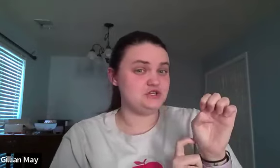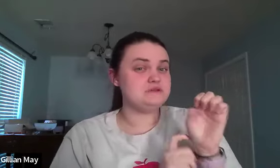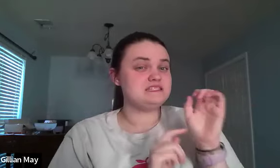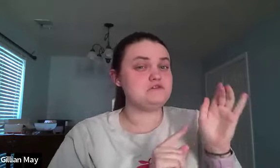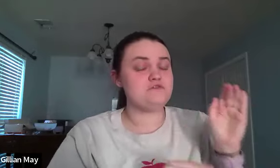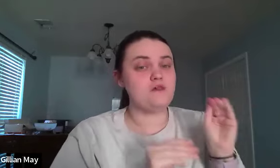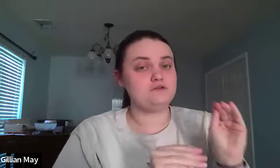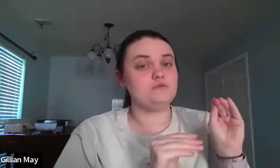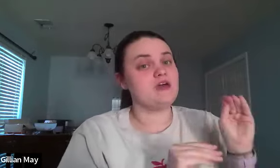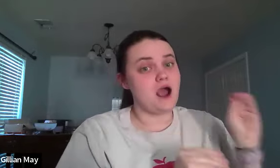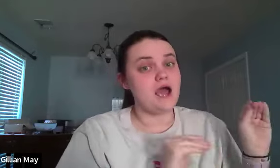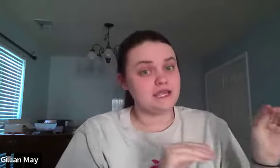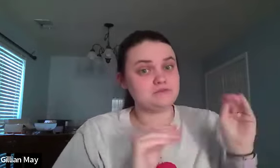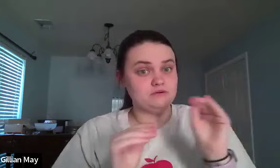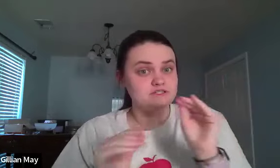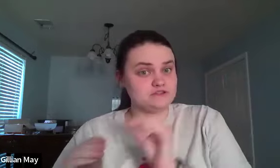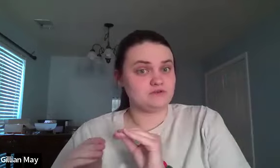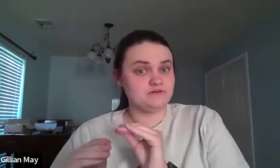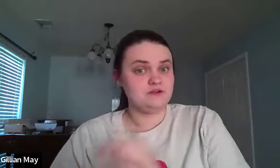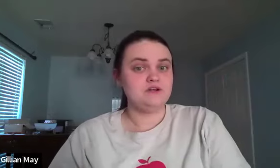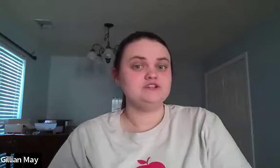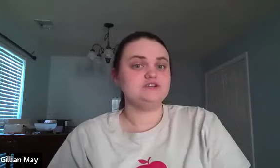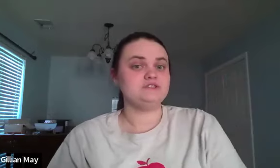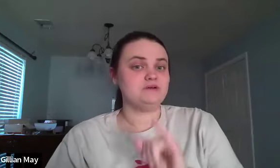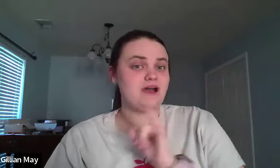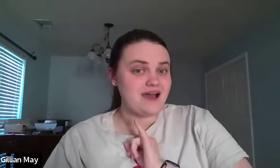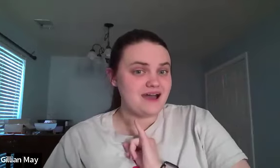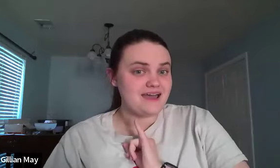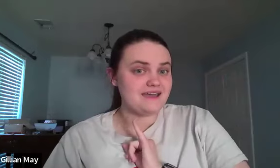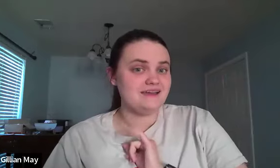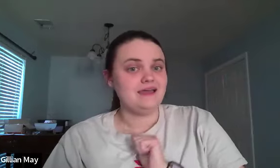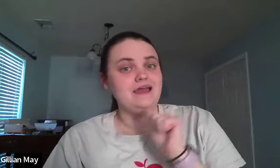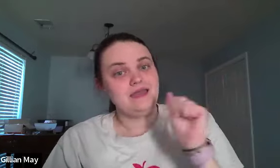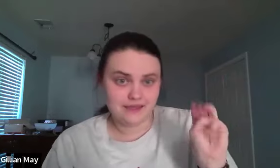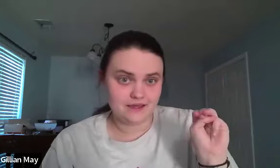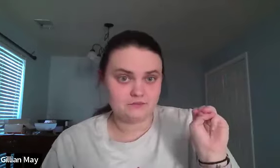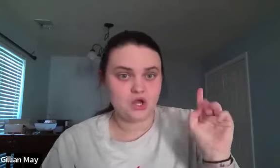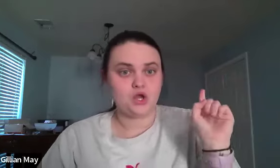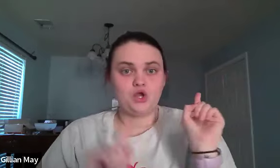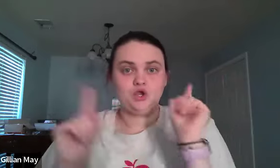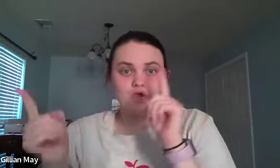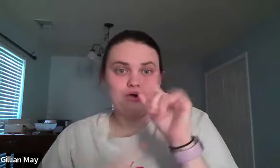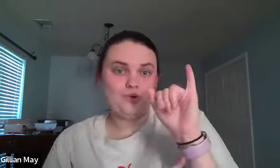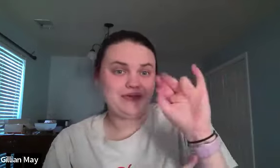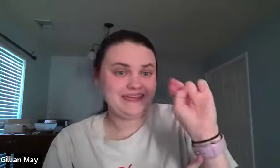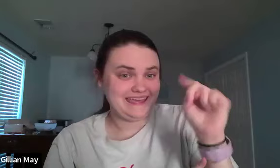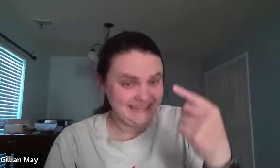would still follow through with that I am going to the store. So you would do I am